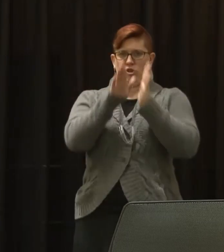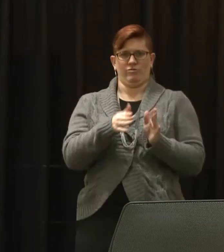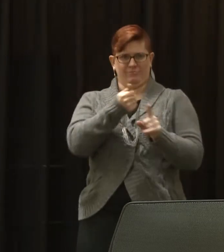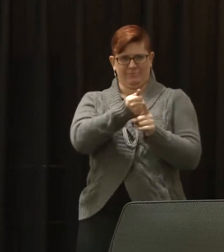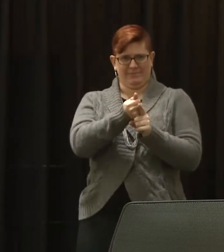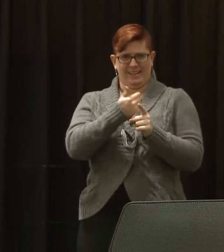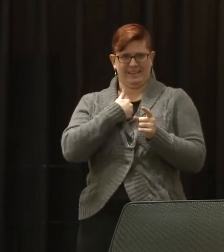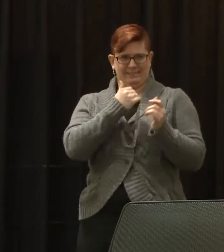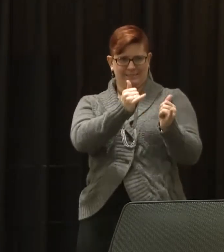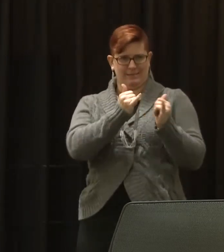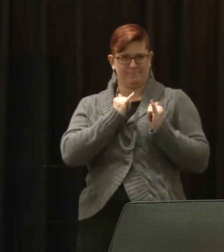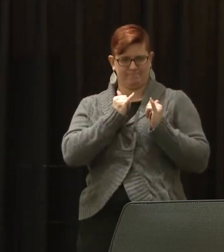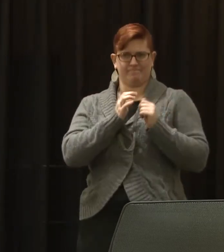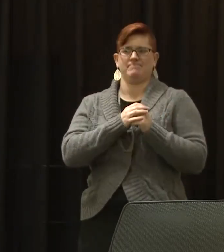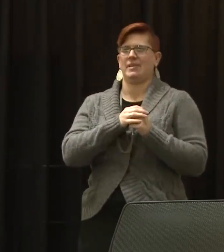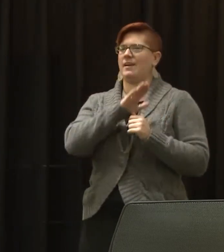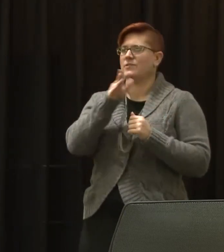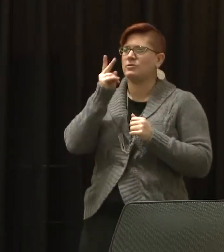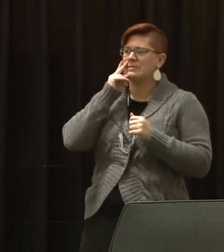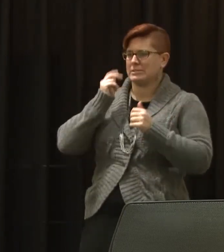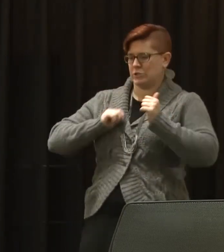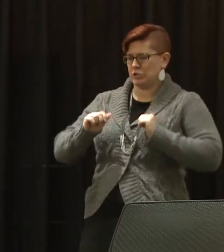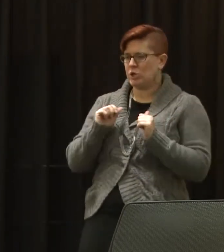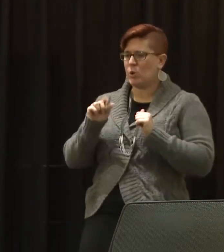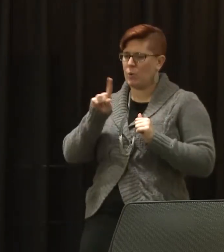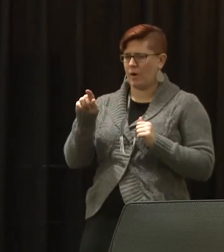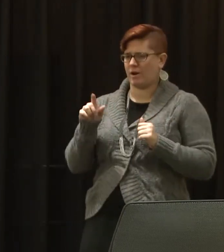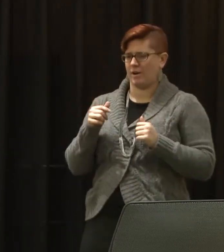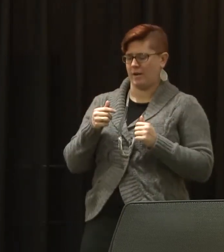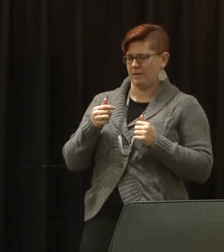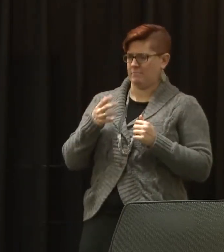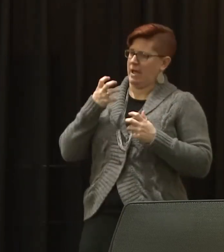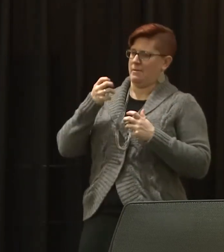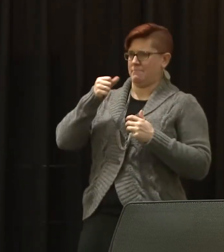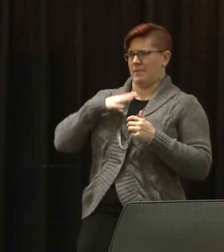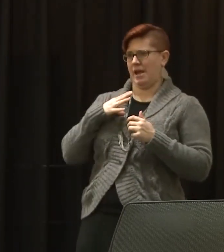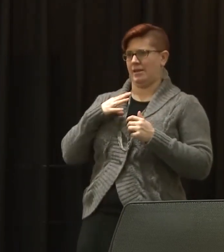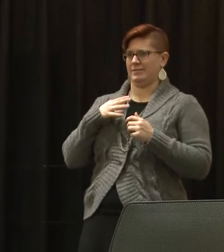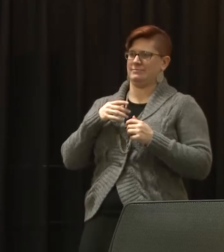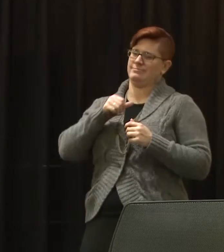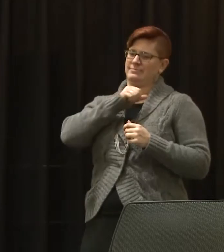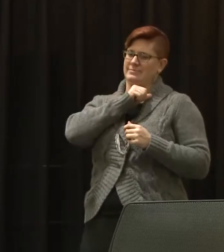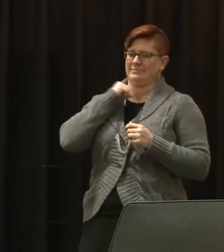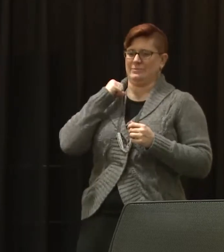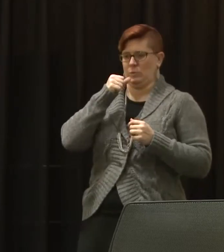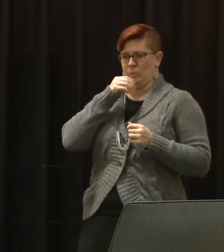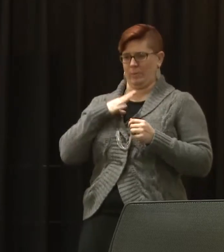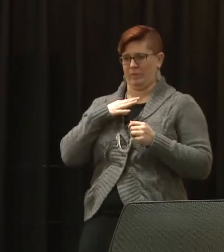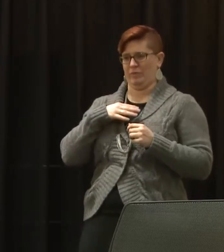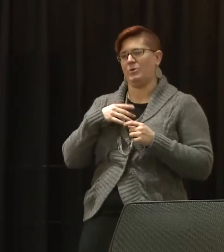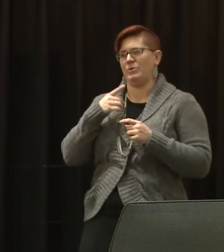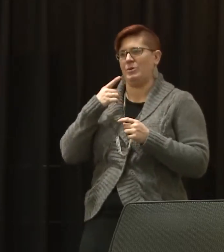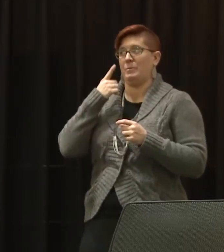never seen a show in which a madman slits the throats of beautiful young women because cloudy days are activating his